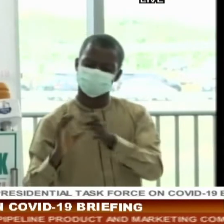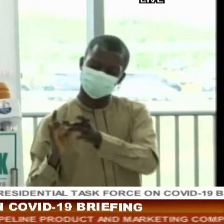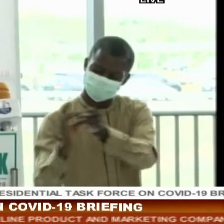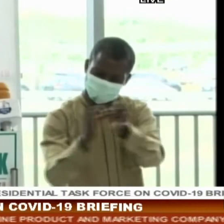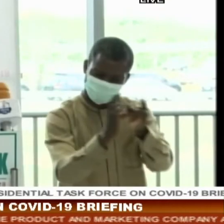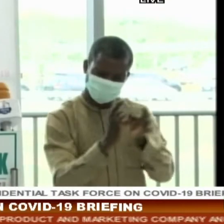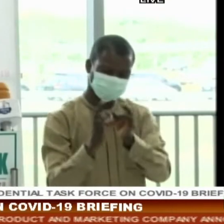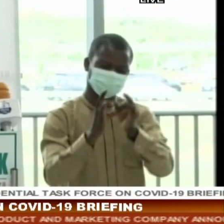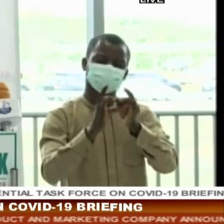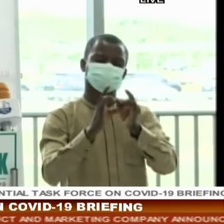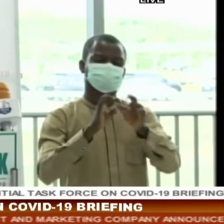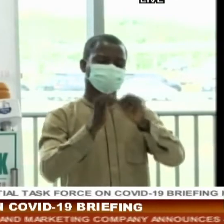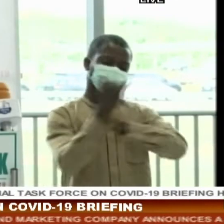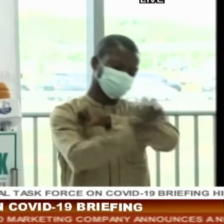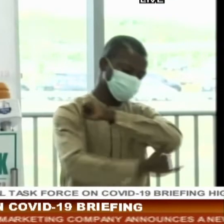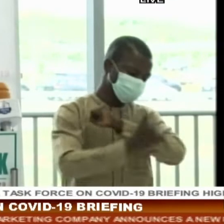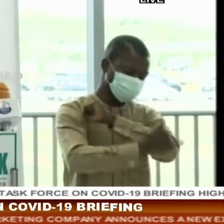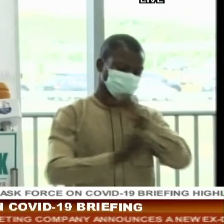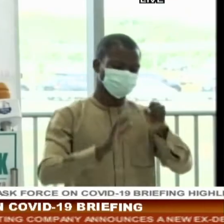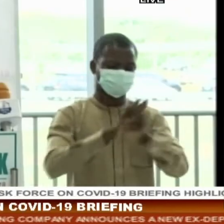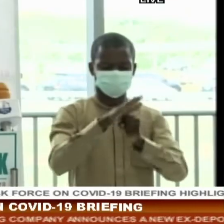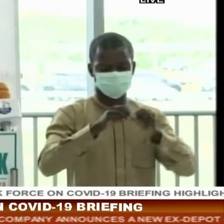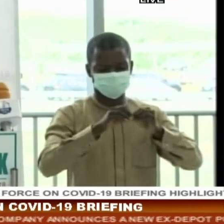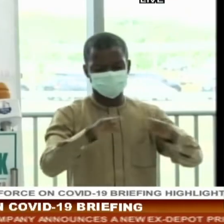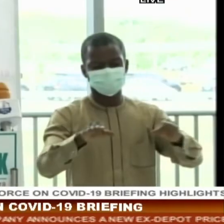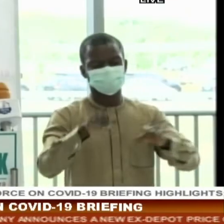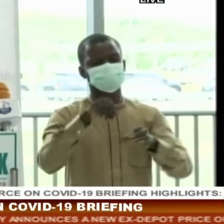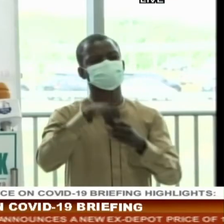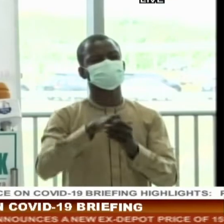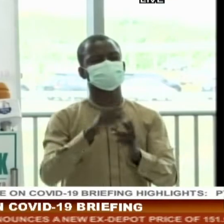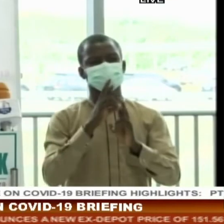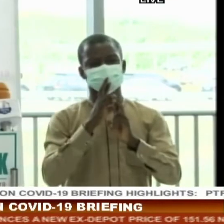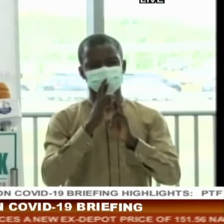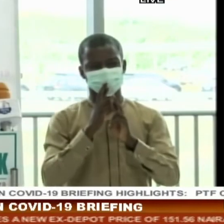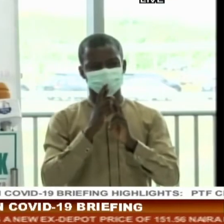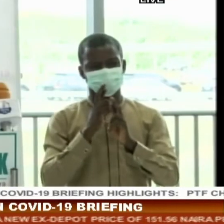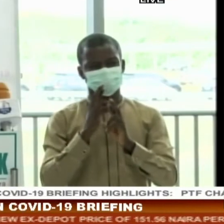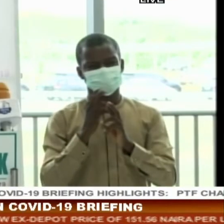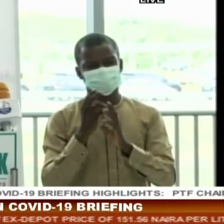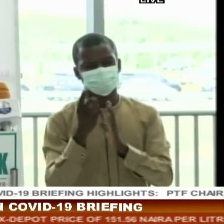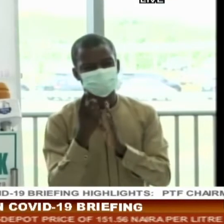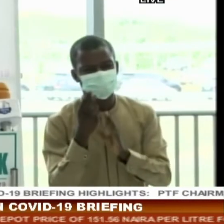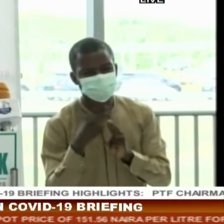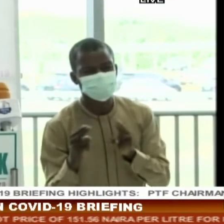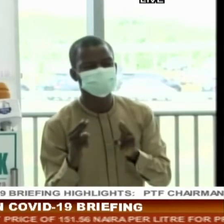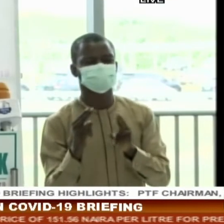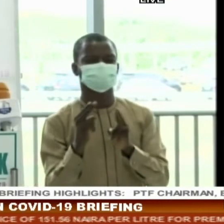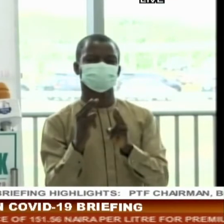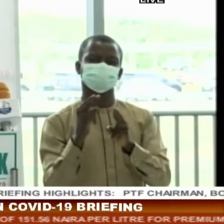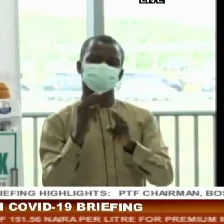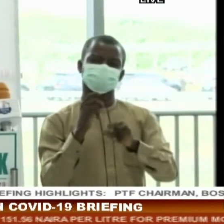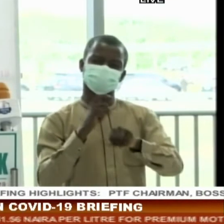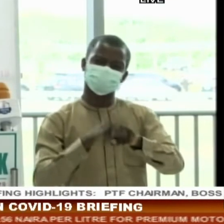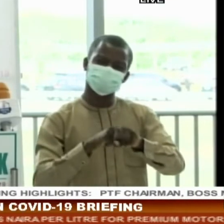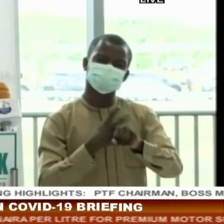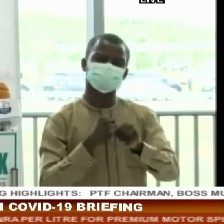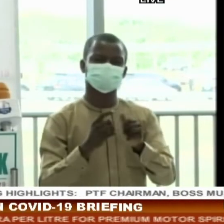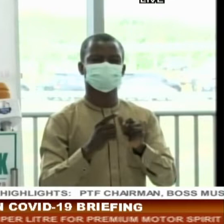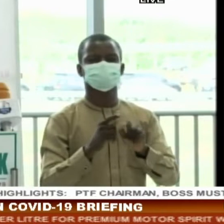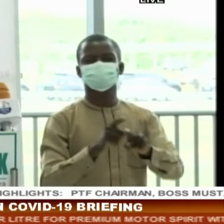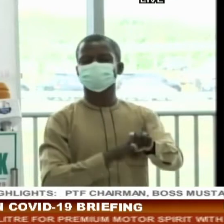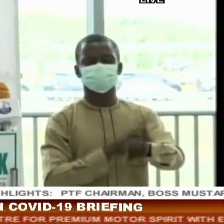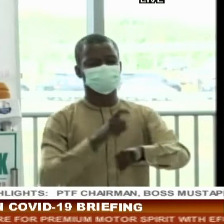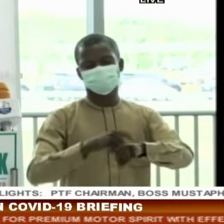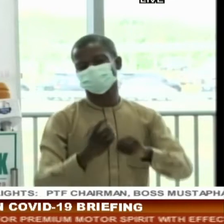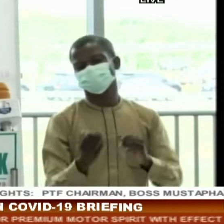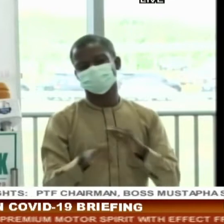country's COVID-19 response in the short, medium, and long-term basis.